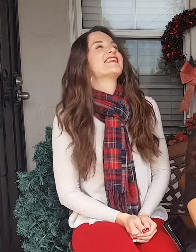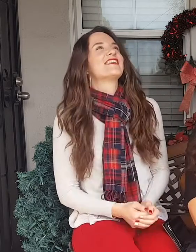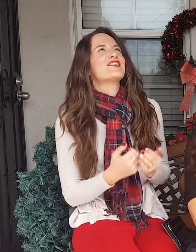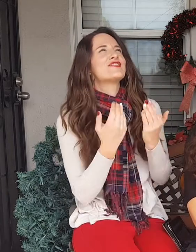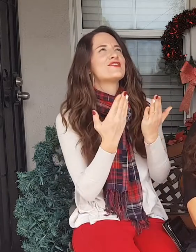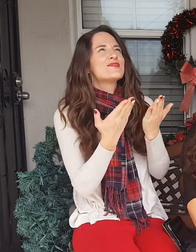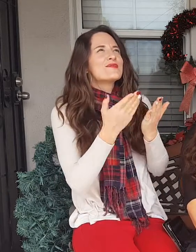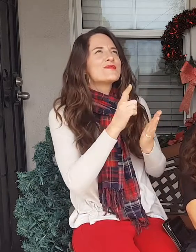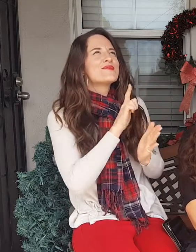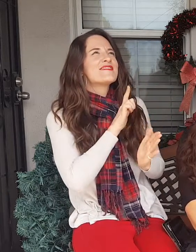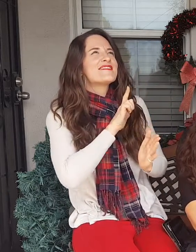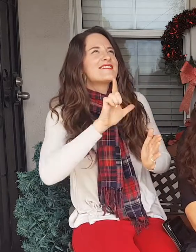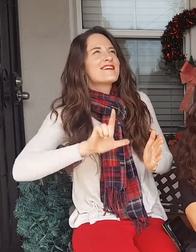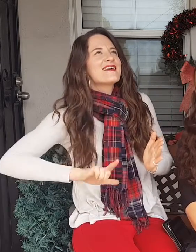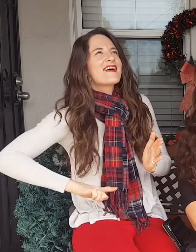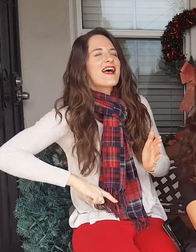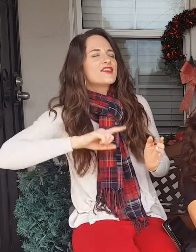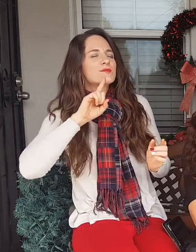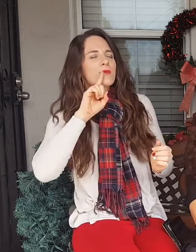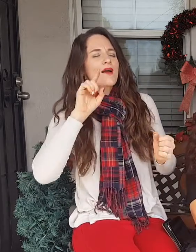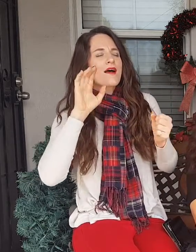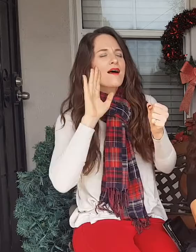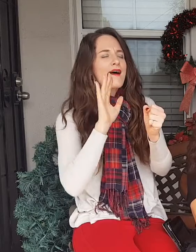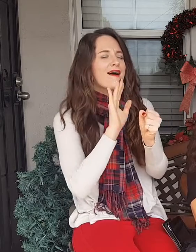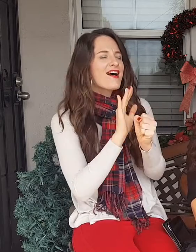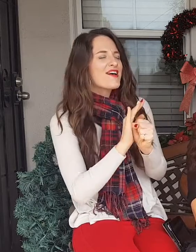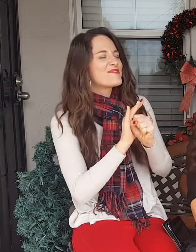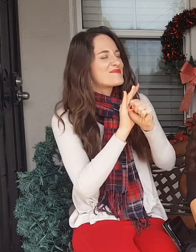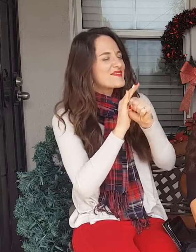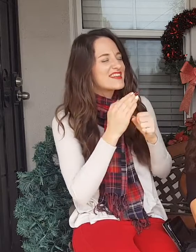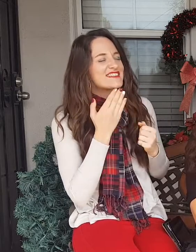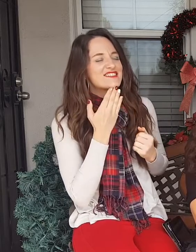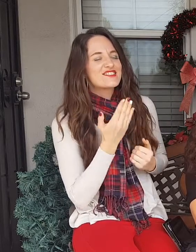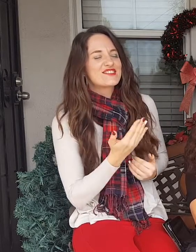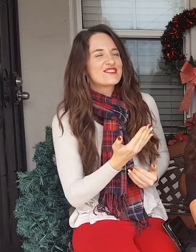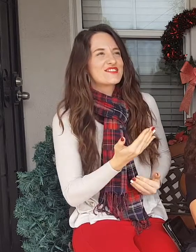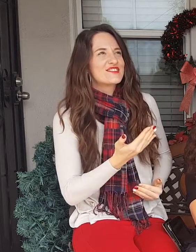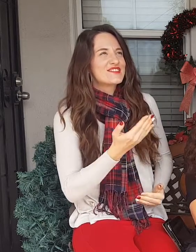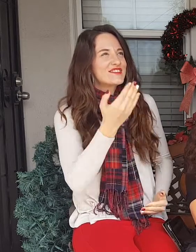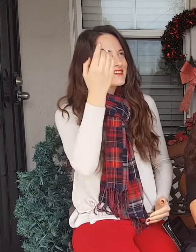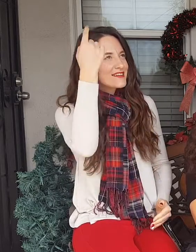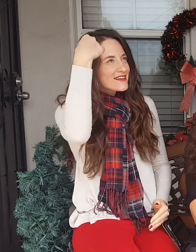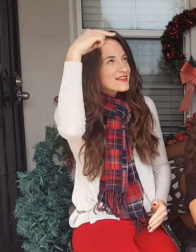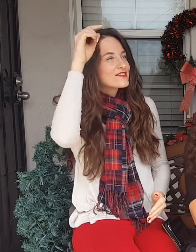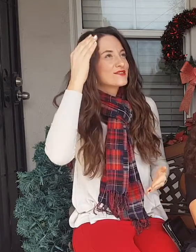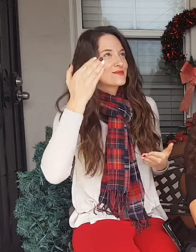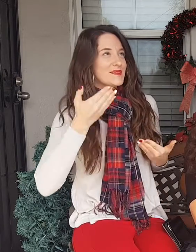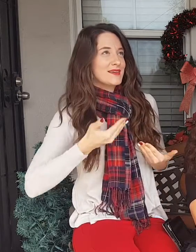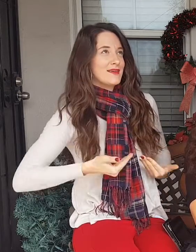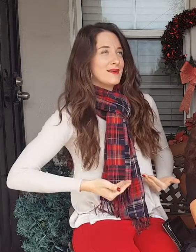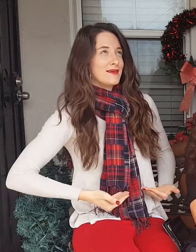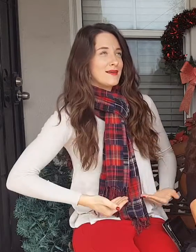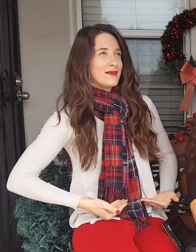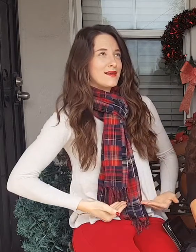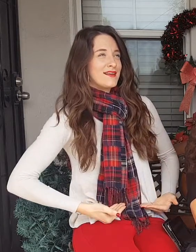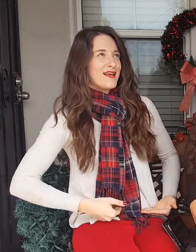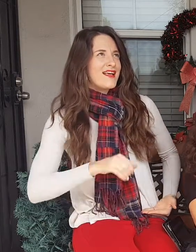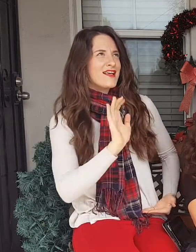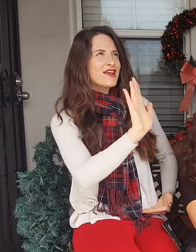The Lord has promised good to me.